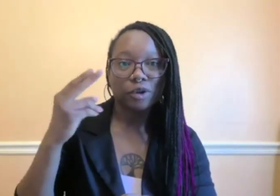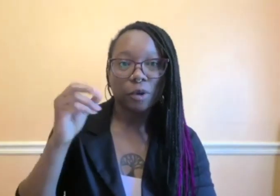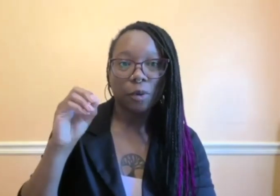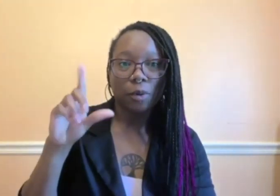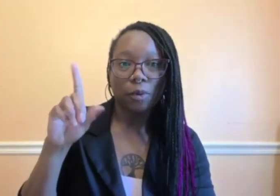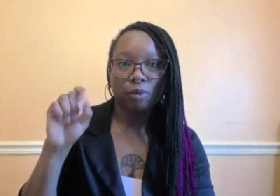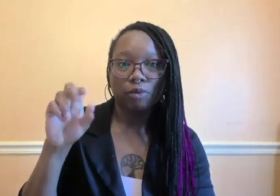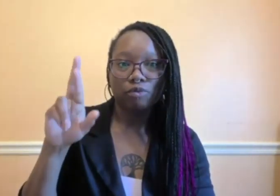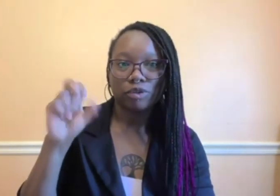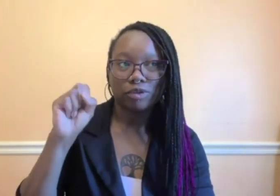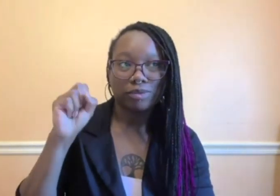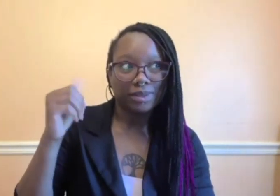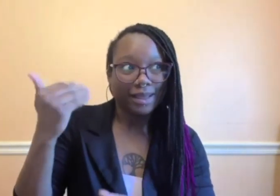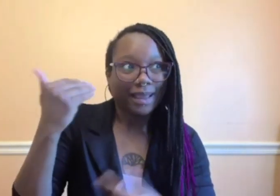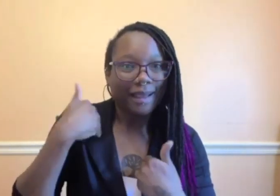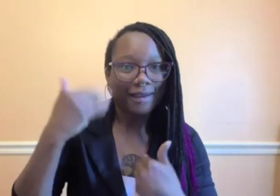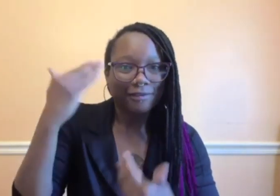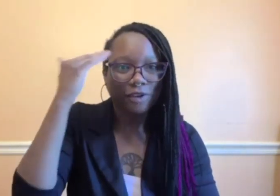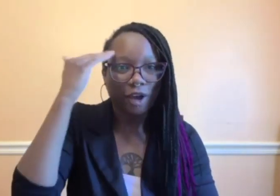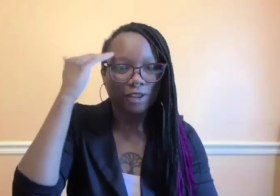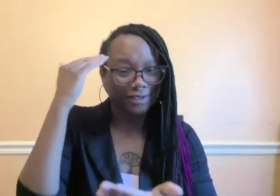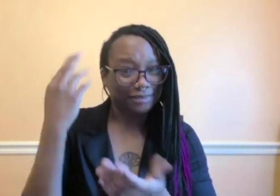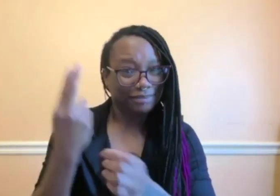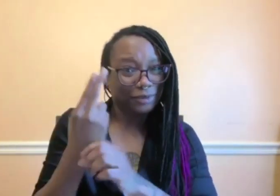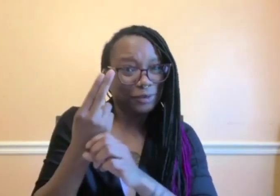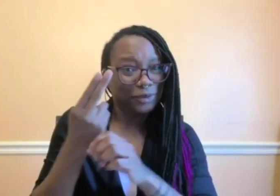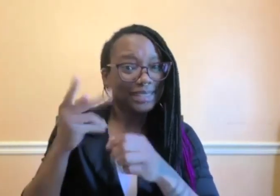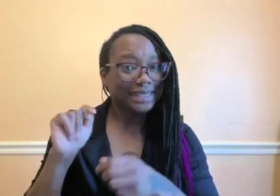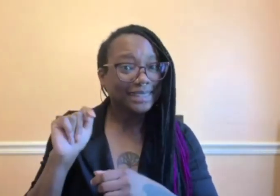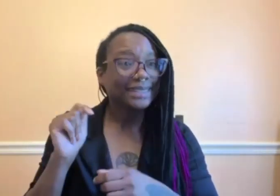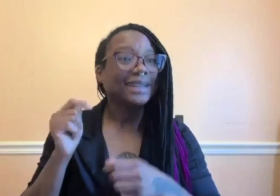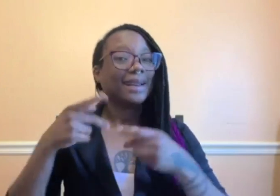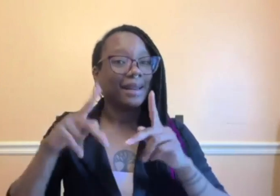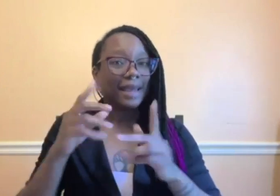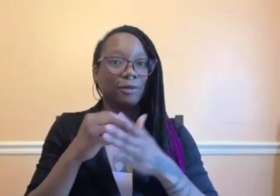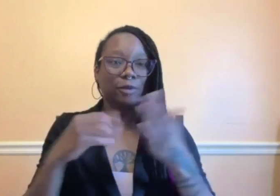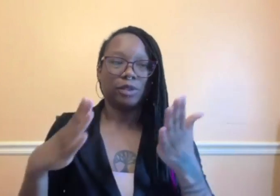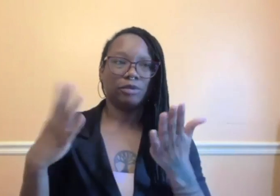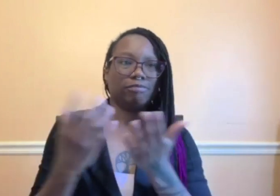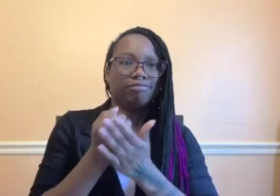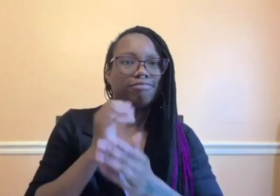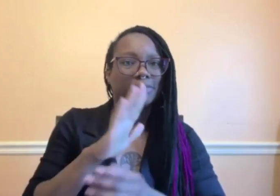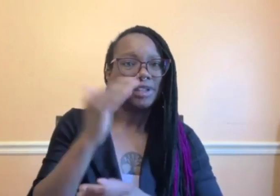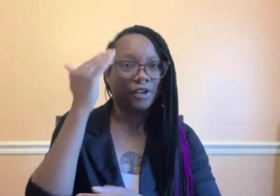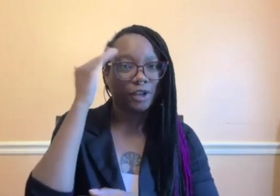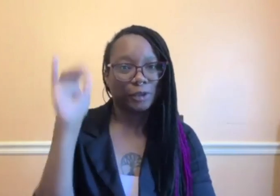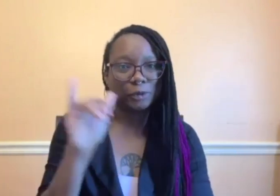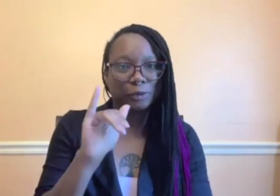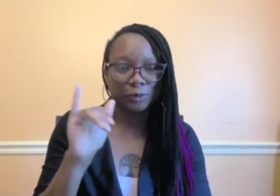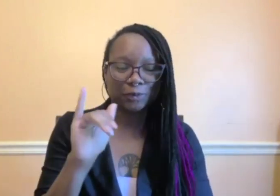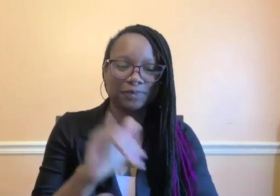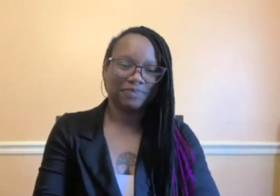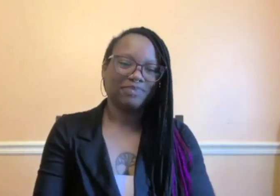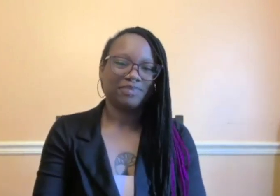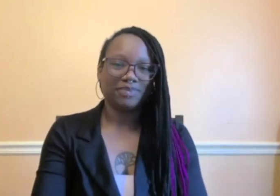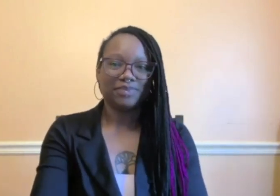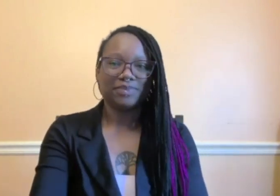to their students, thinking about their knowledge that they have and wondering how you can bring this knowledge